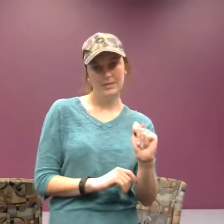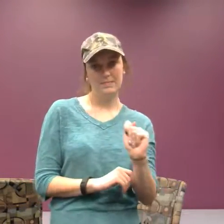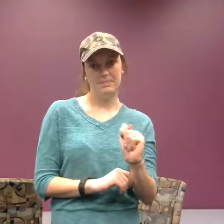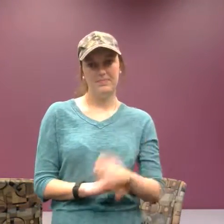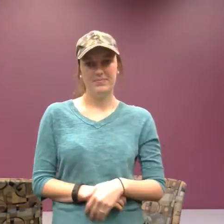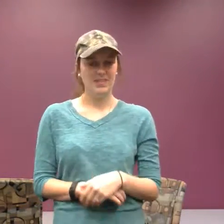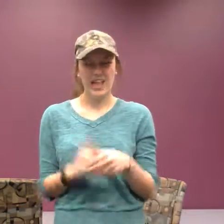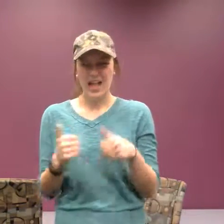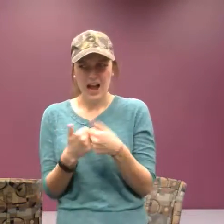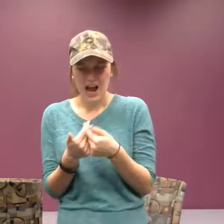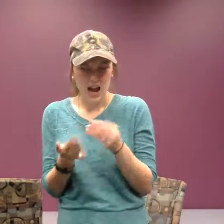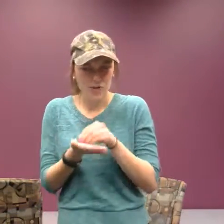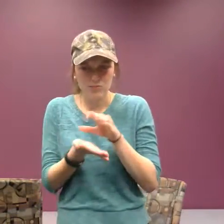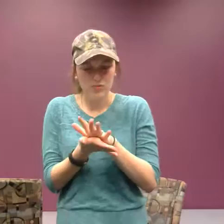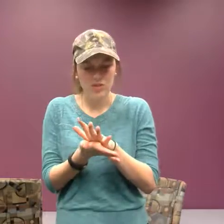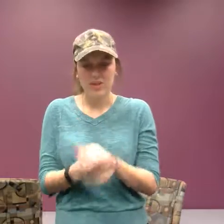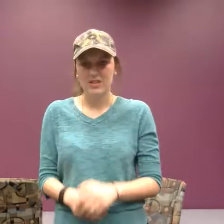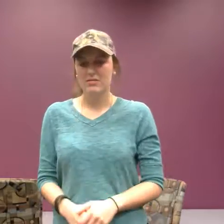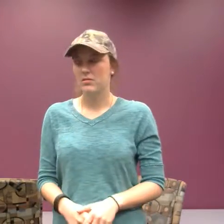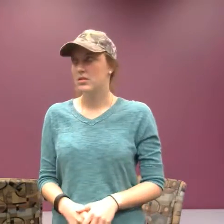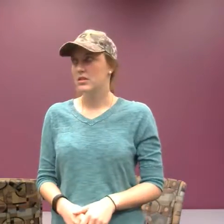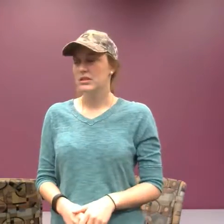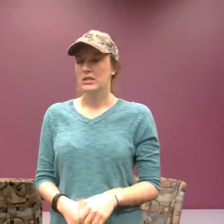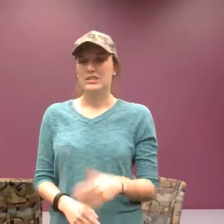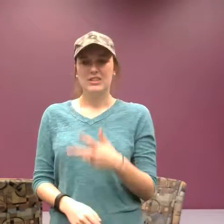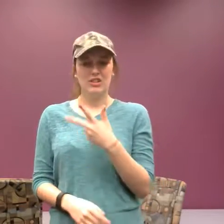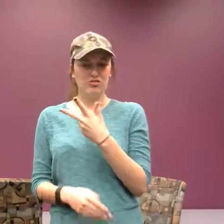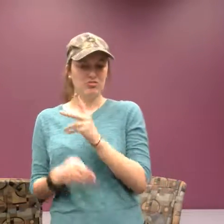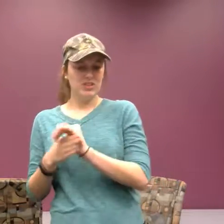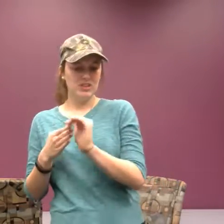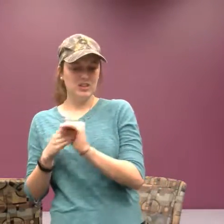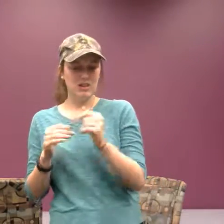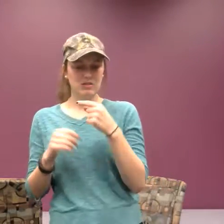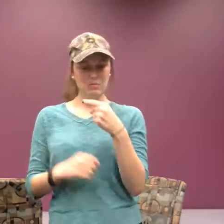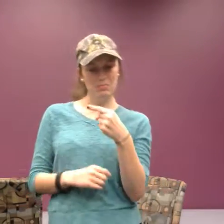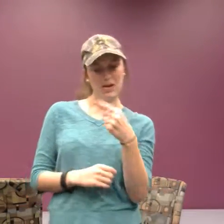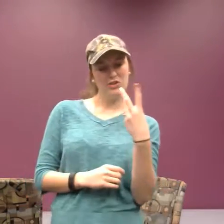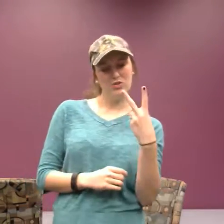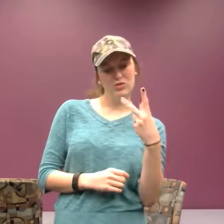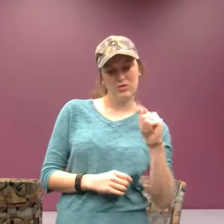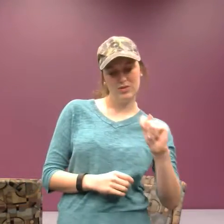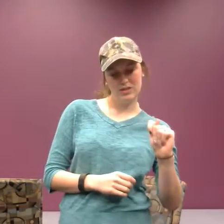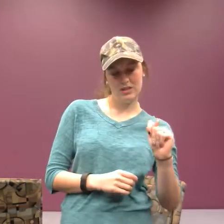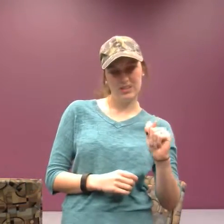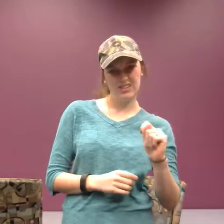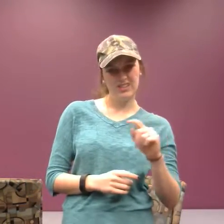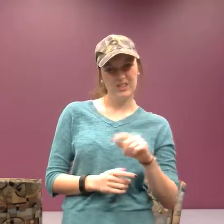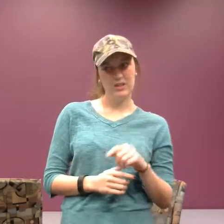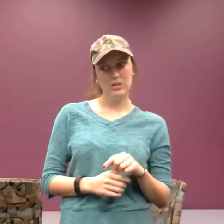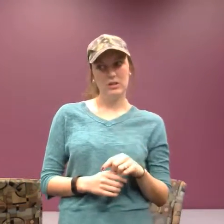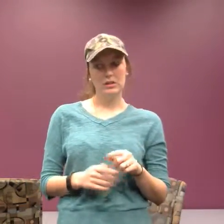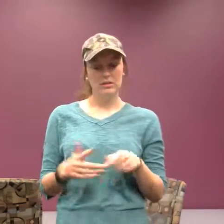take the $3 and subtract 2t? Or do I take the 2t and take away